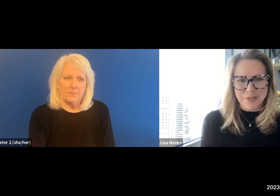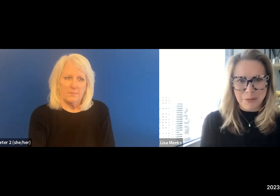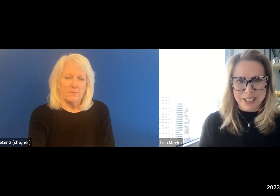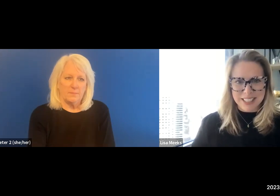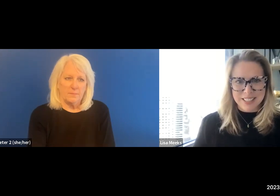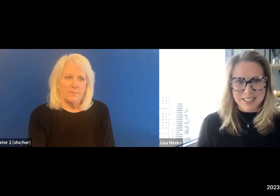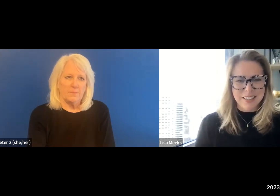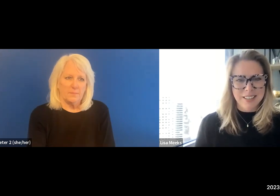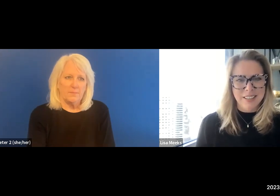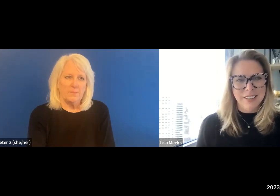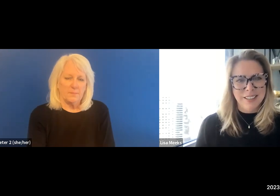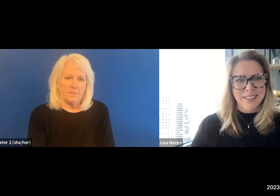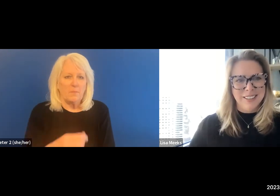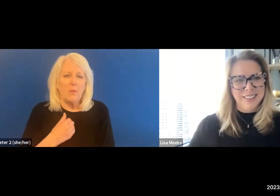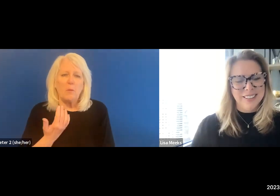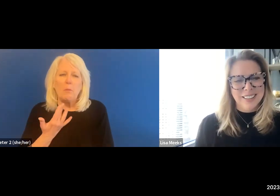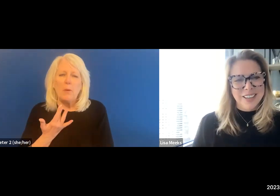Give it just a few minutes.